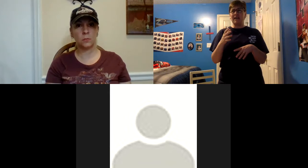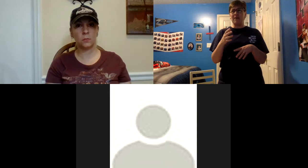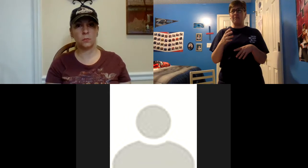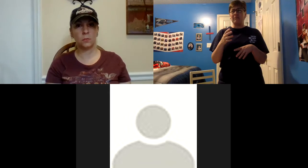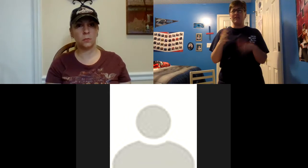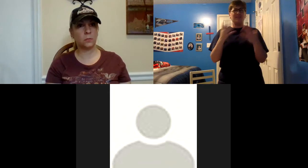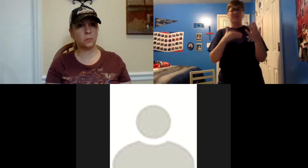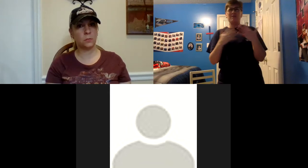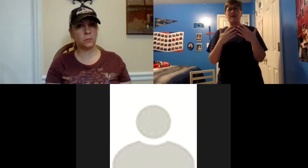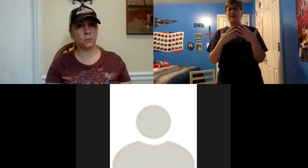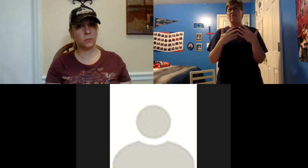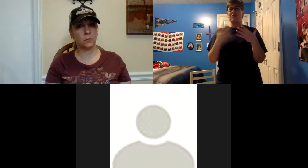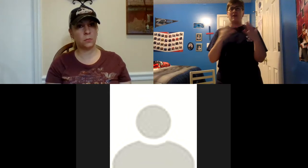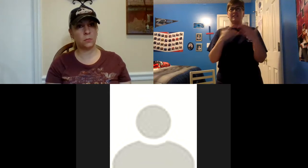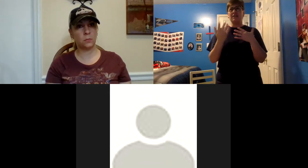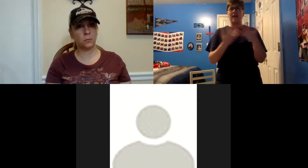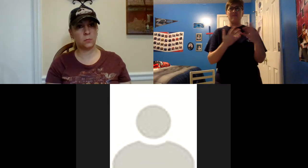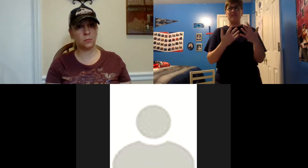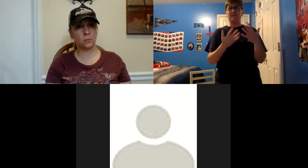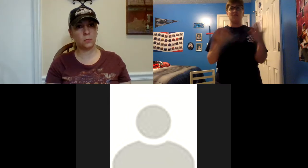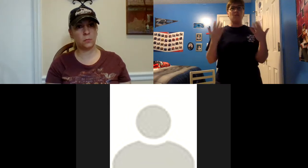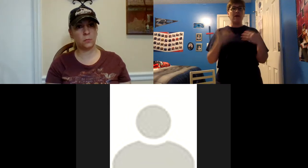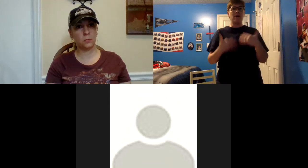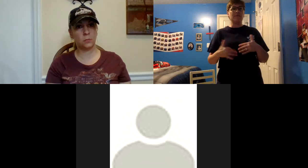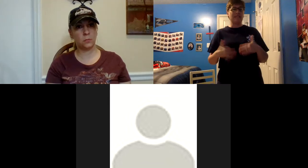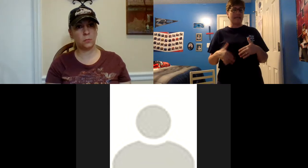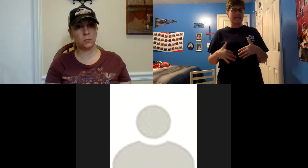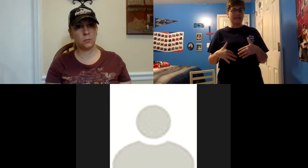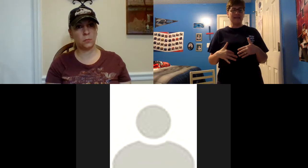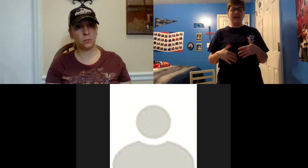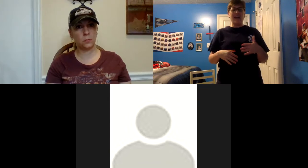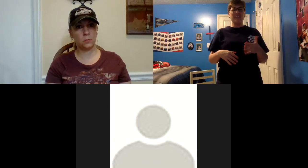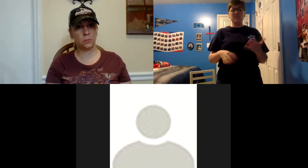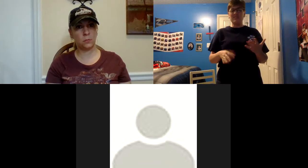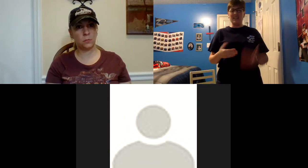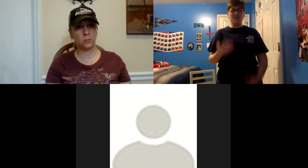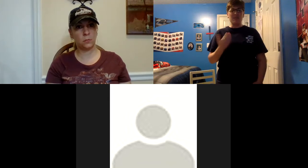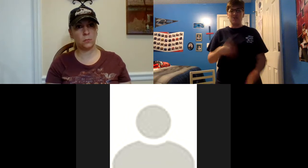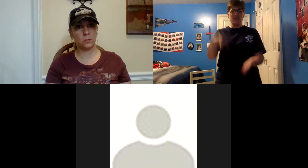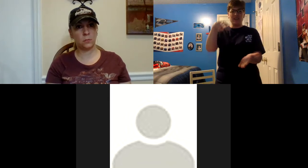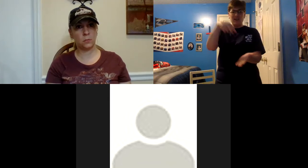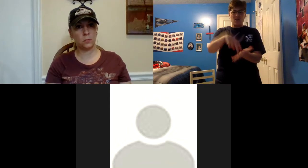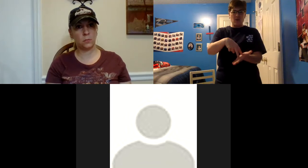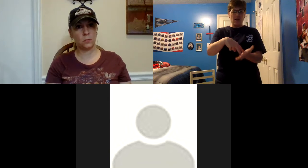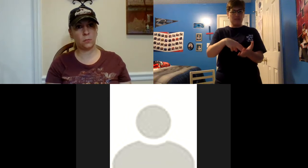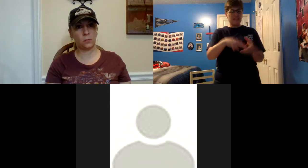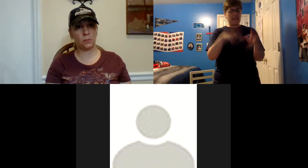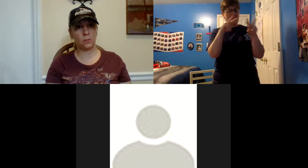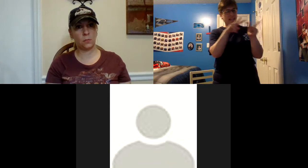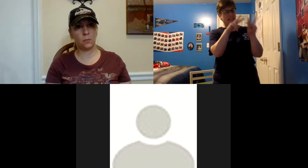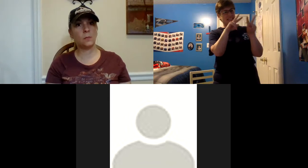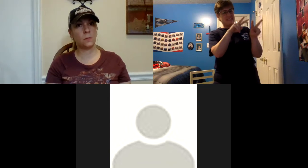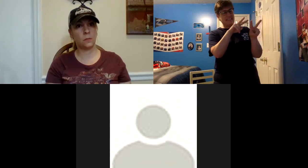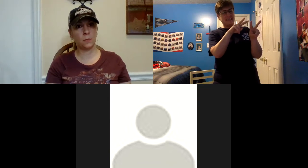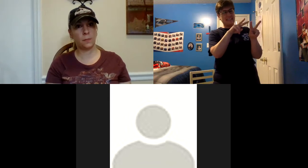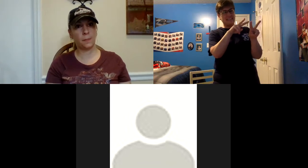says something about, I see the evidence from where I'm standing. And so instead of me doing where I'm standing and